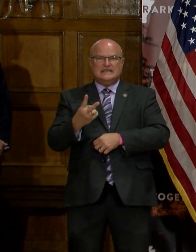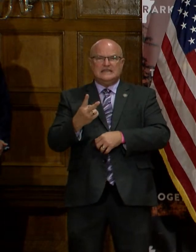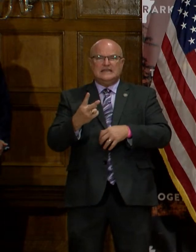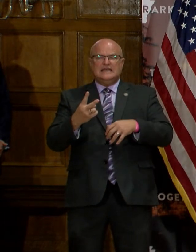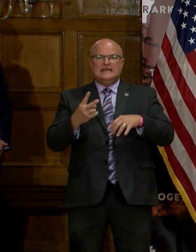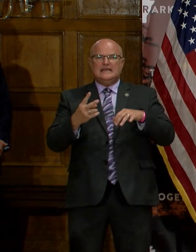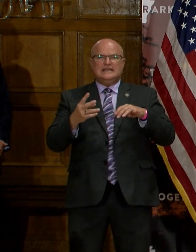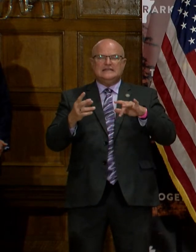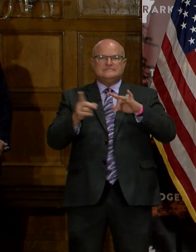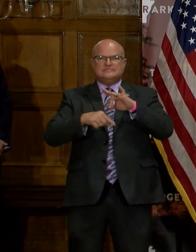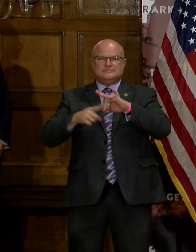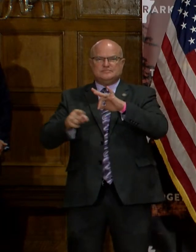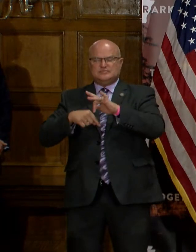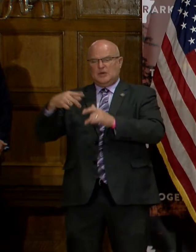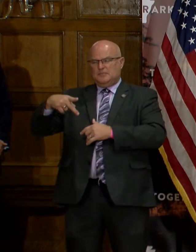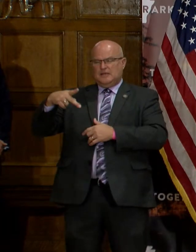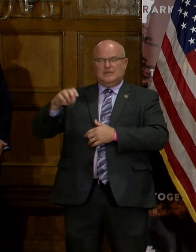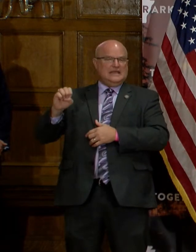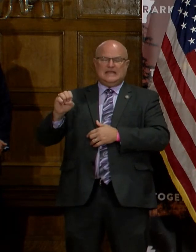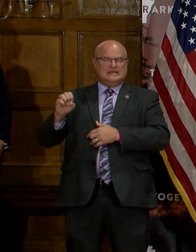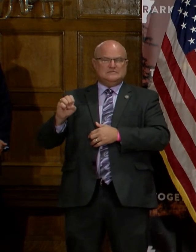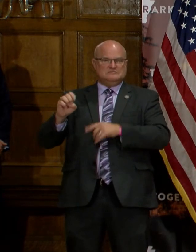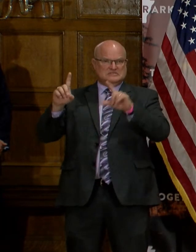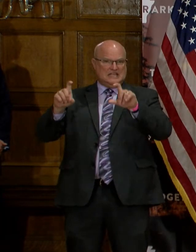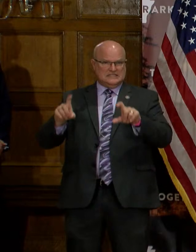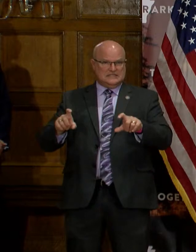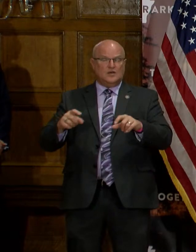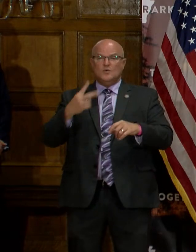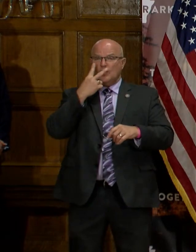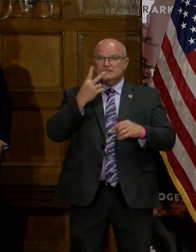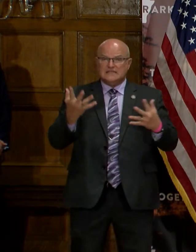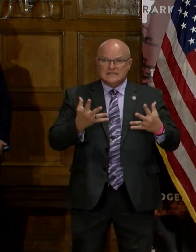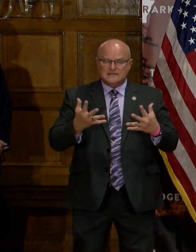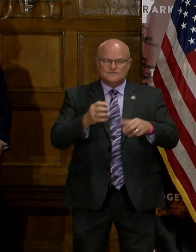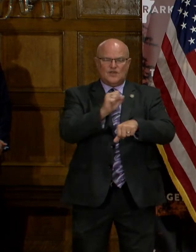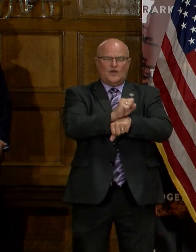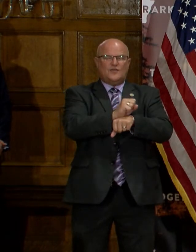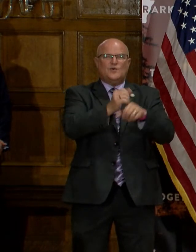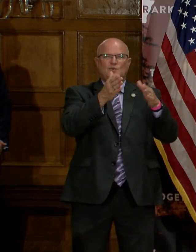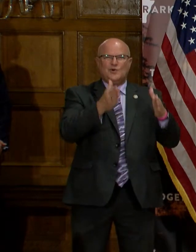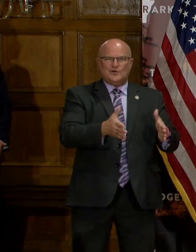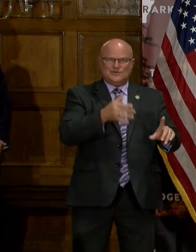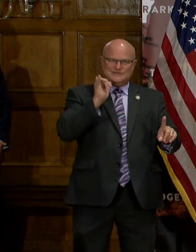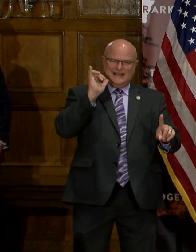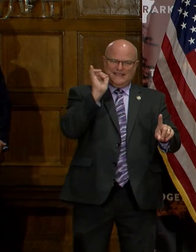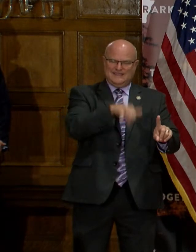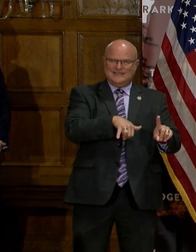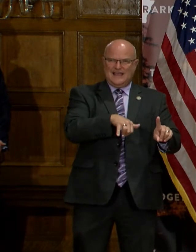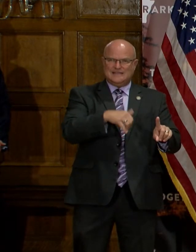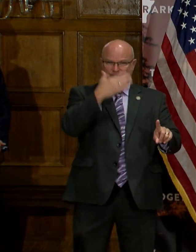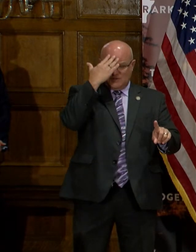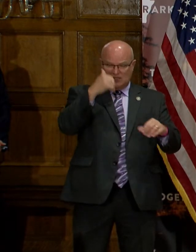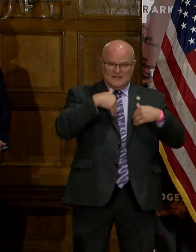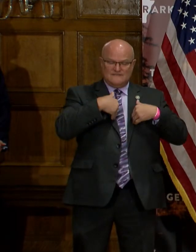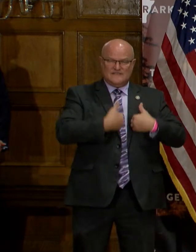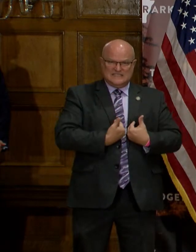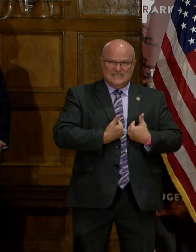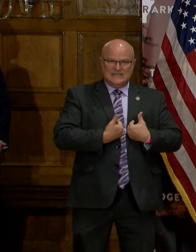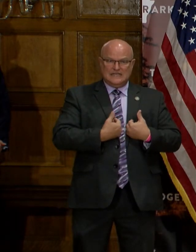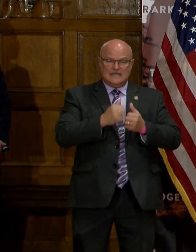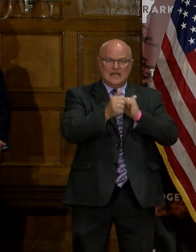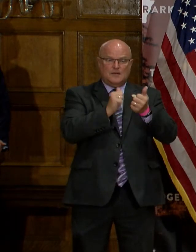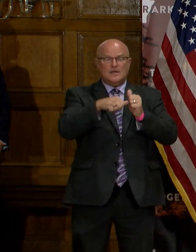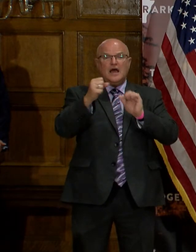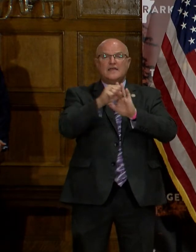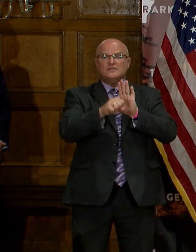in PPE or testing supplies. What we are seeing is a shortage of healthcare workers. That's caused by fatigue, competition from other